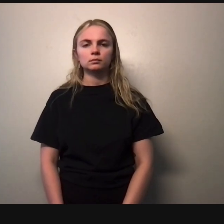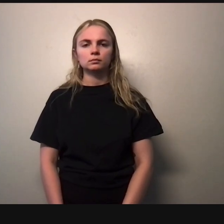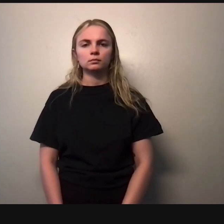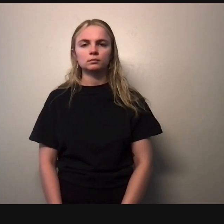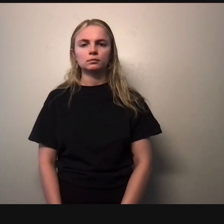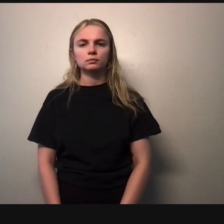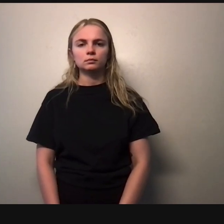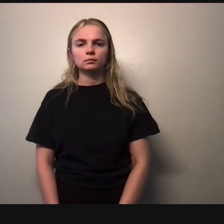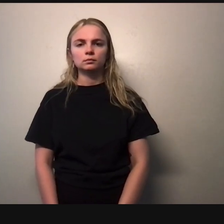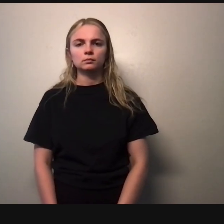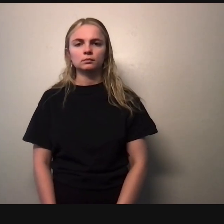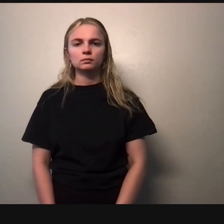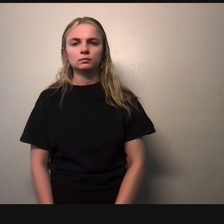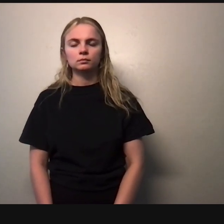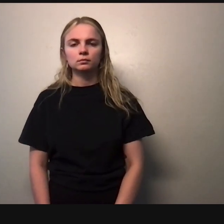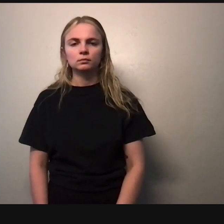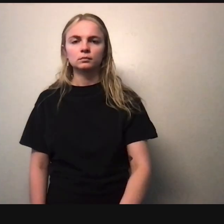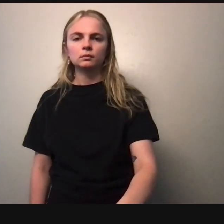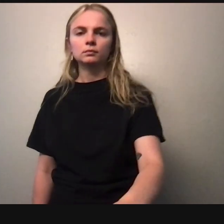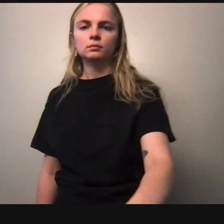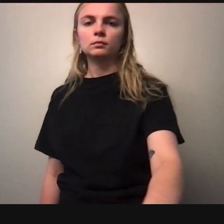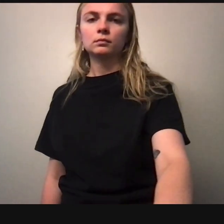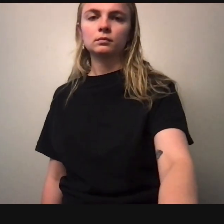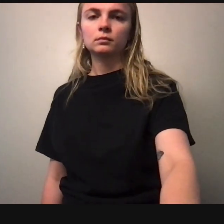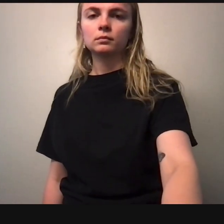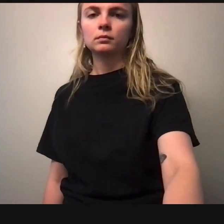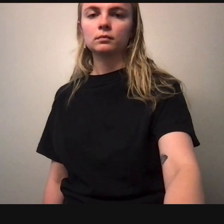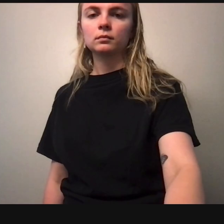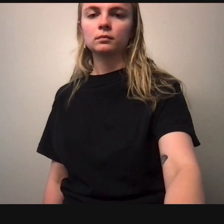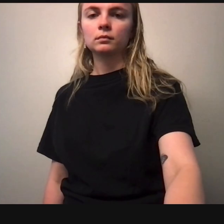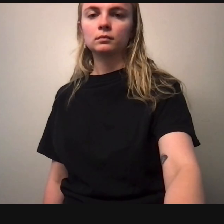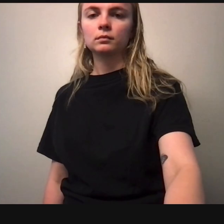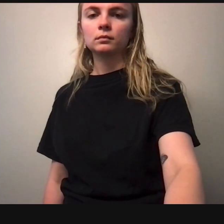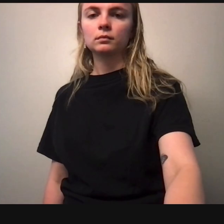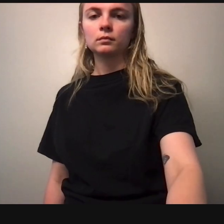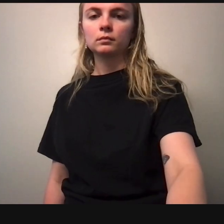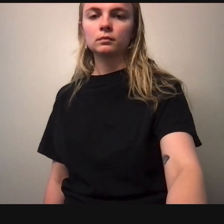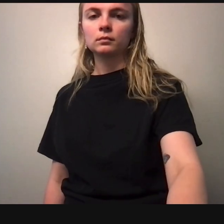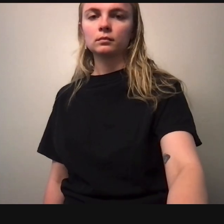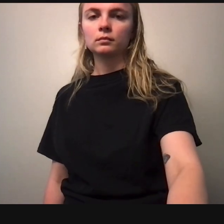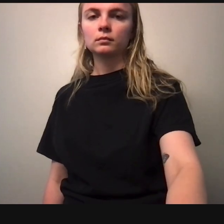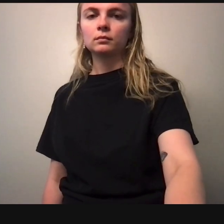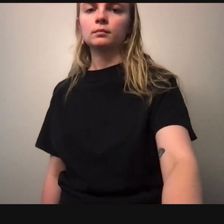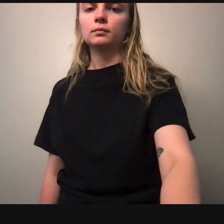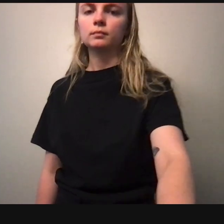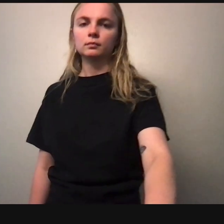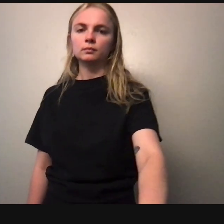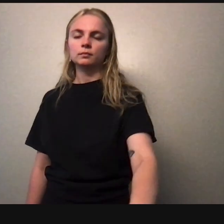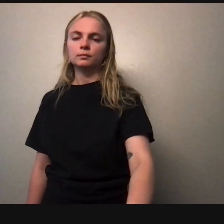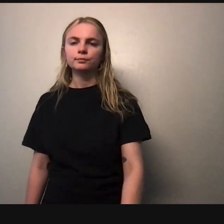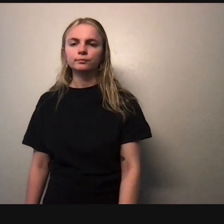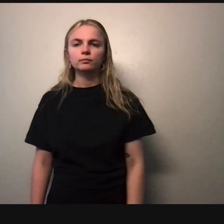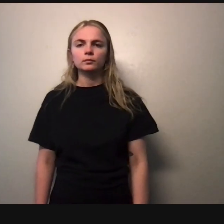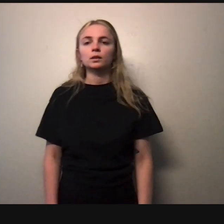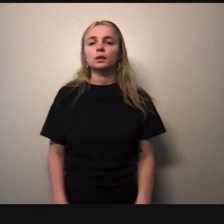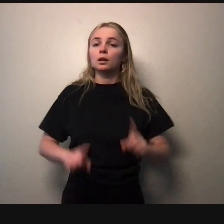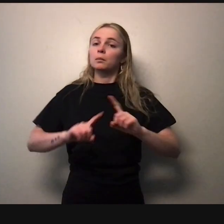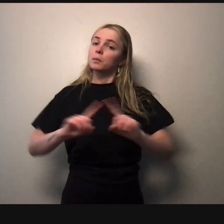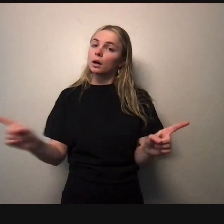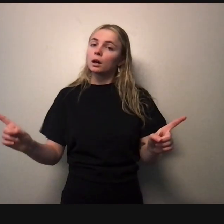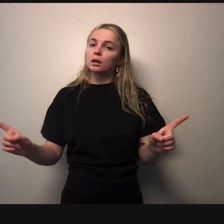started happening, throughout the day. And the doctors were just saying, oh, you're going to go through a growth spurt, whatnot. So